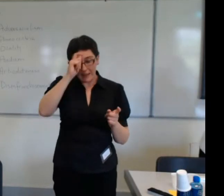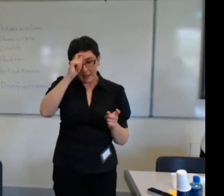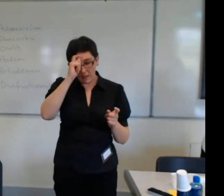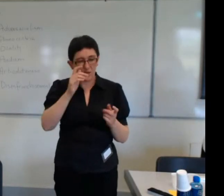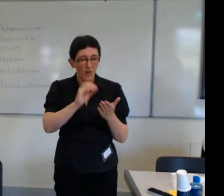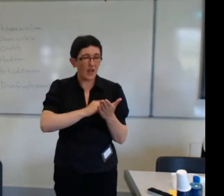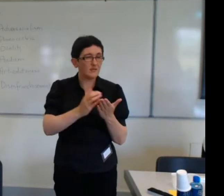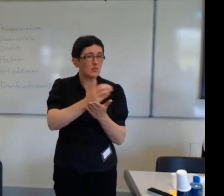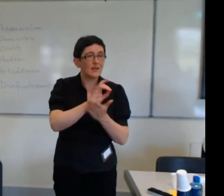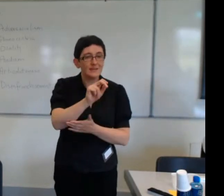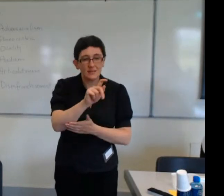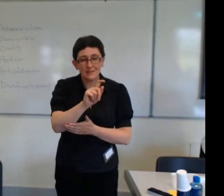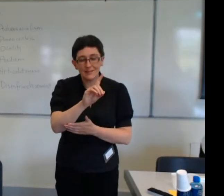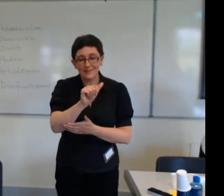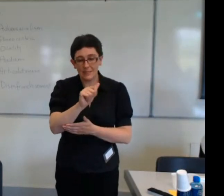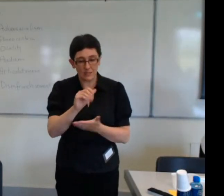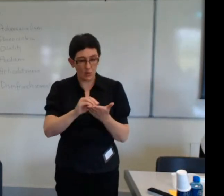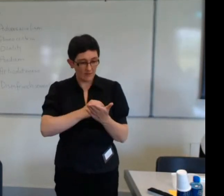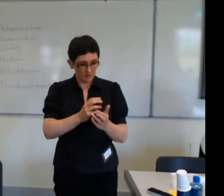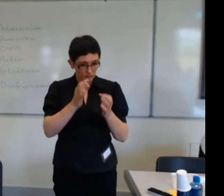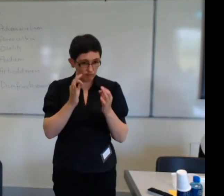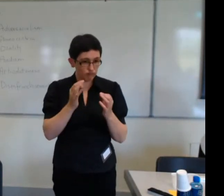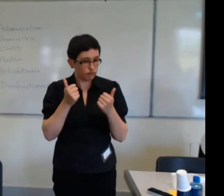we need to have reliable information that we're basing any claims on.